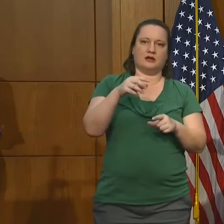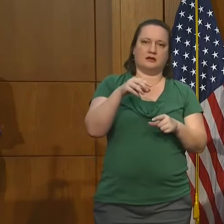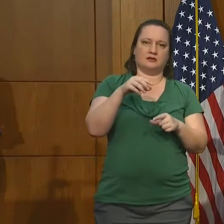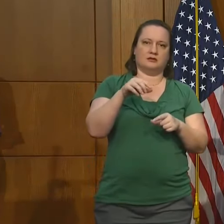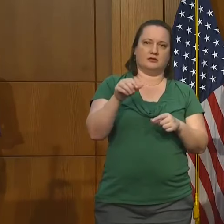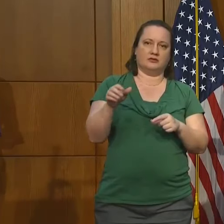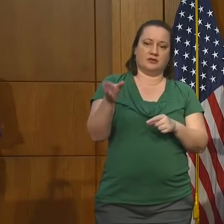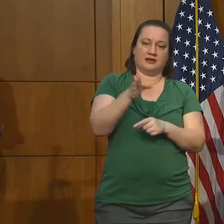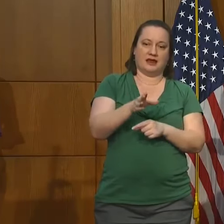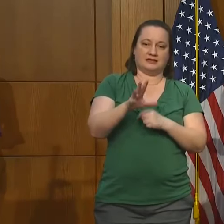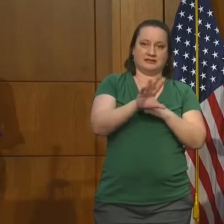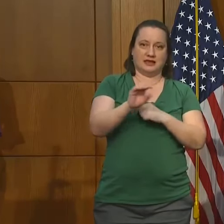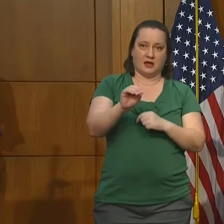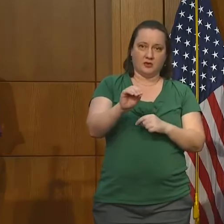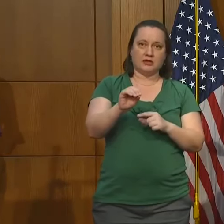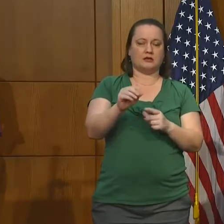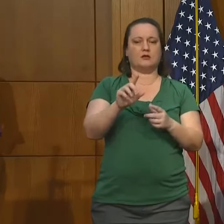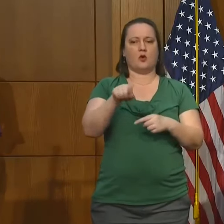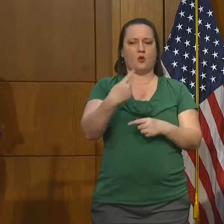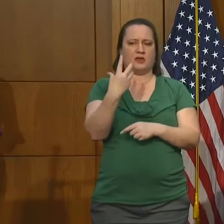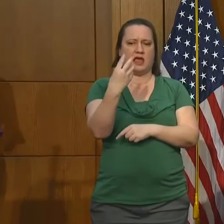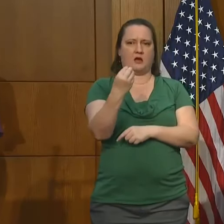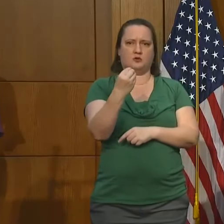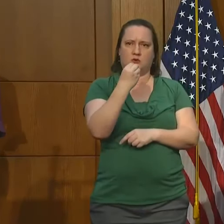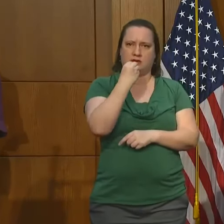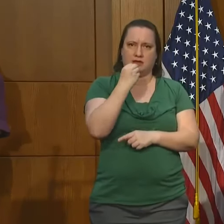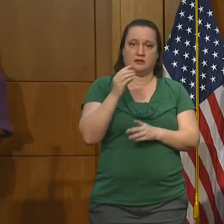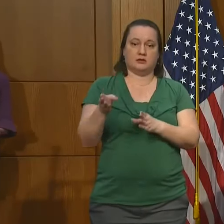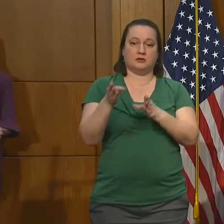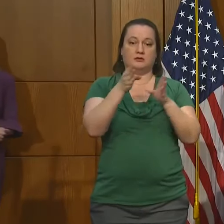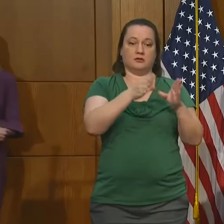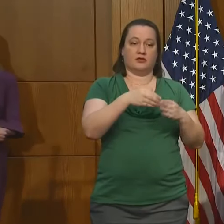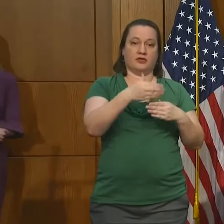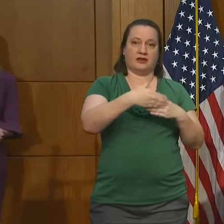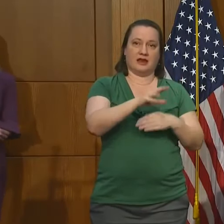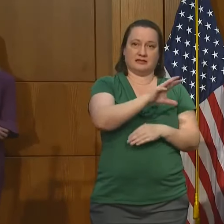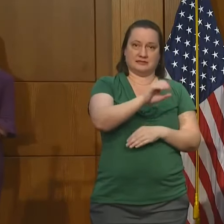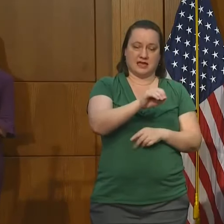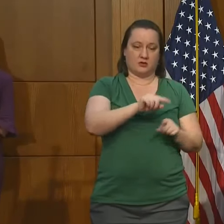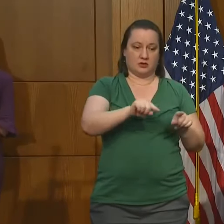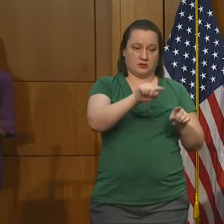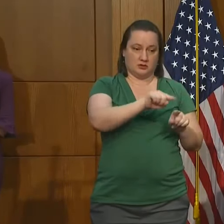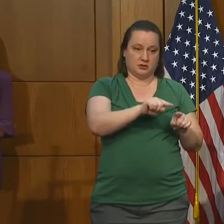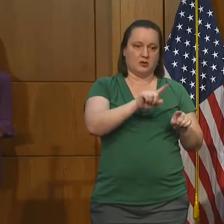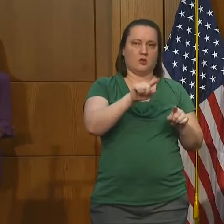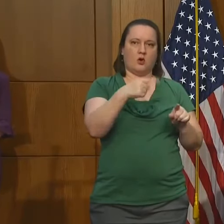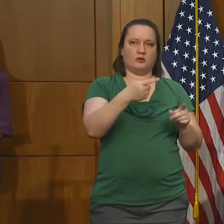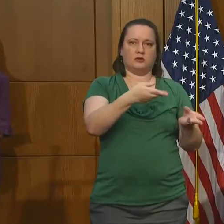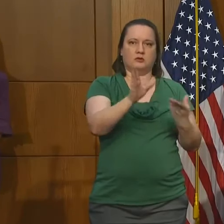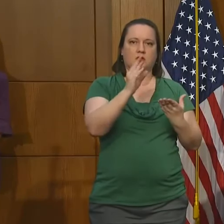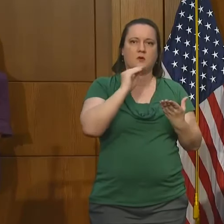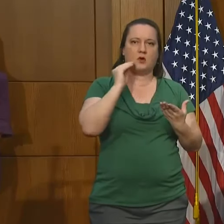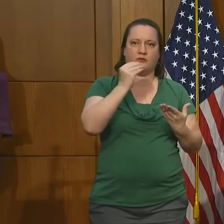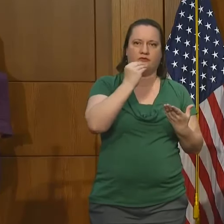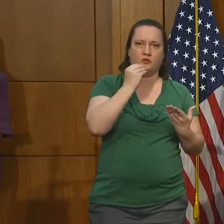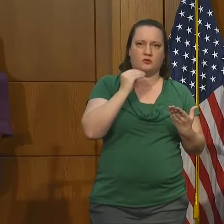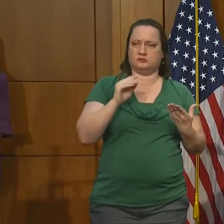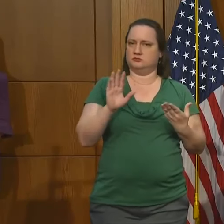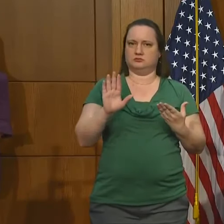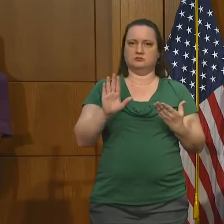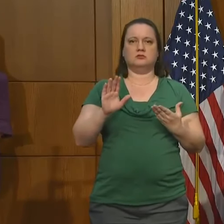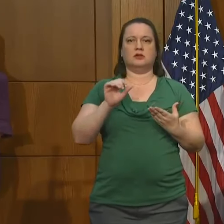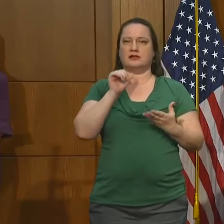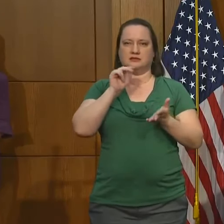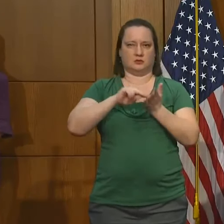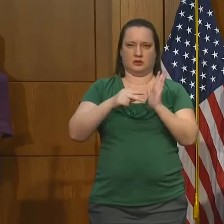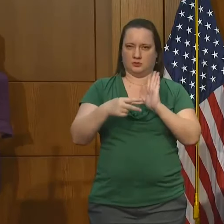what we're talking about. We're talking about when a region, specifically Northern Virginia, enters phase one. I believe the governor will be